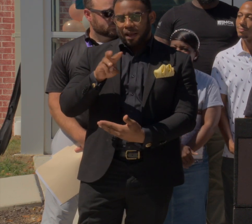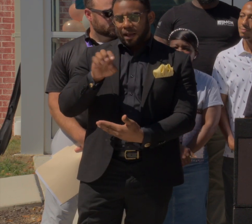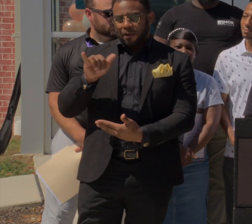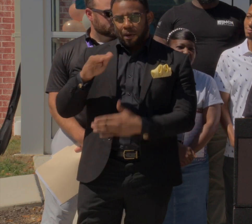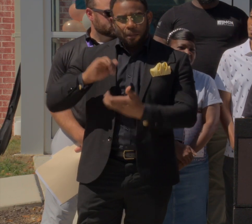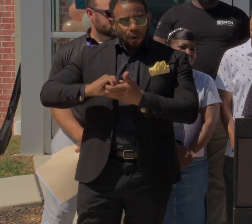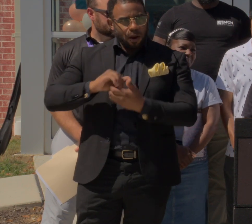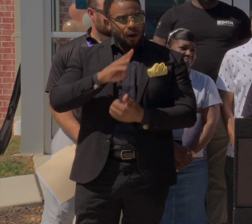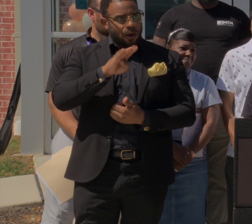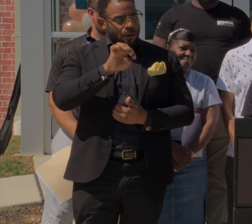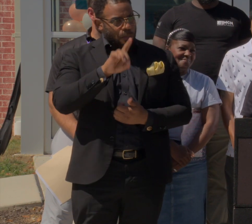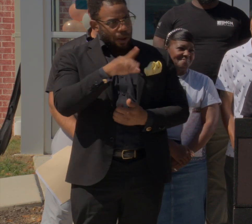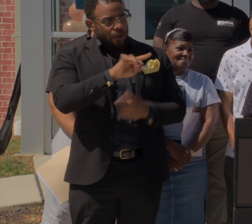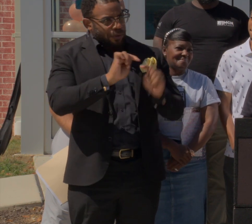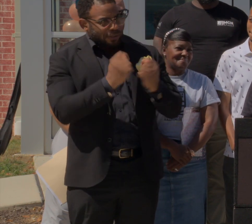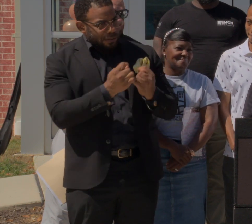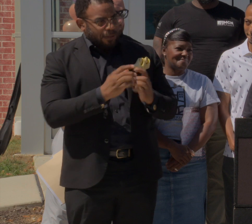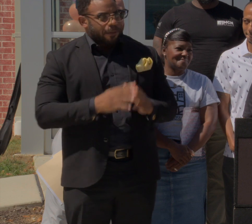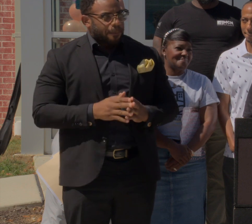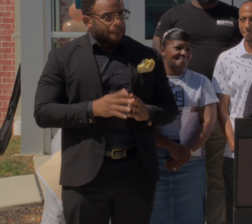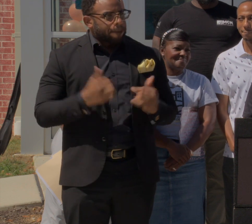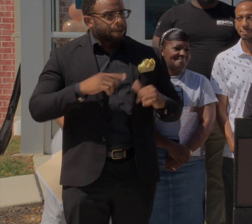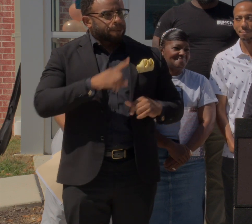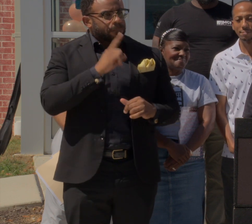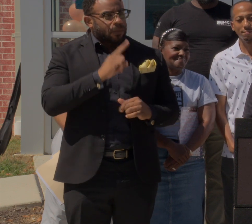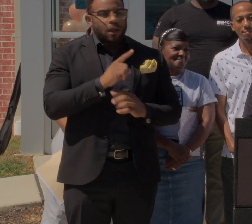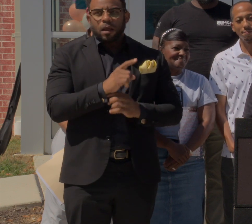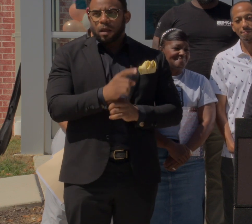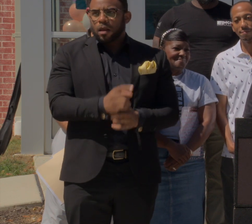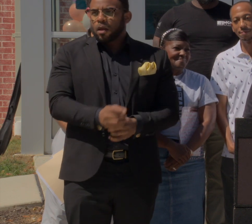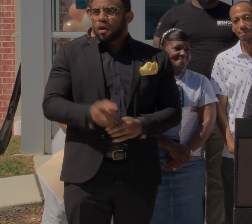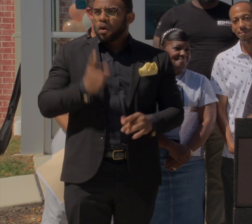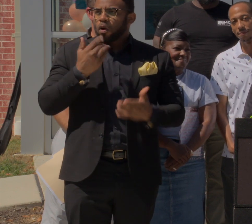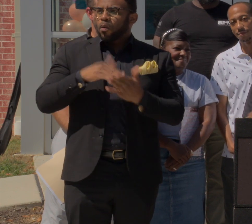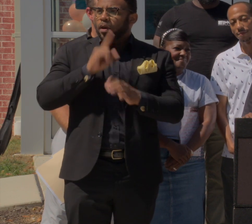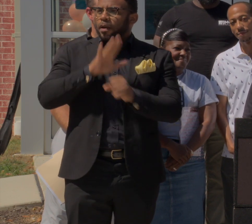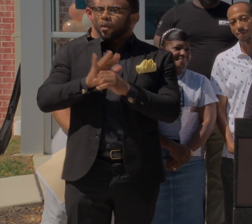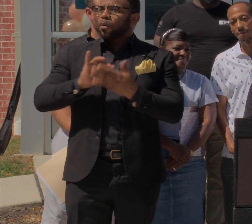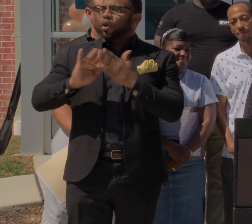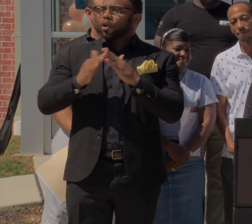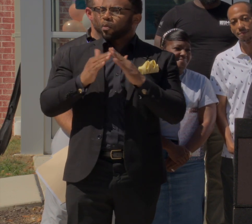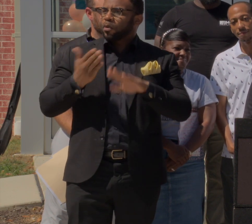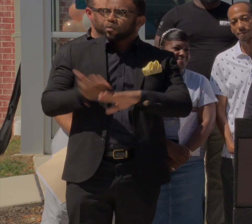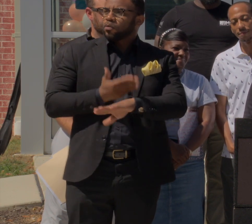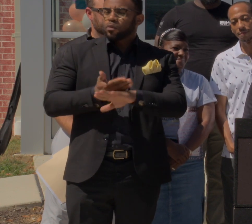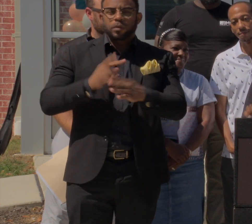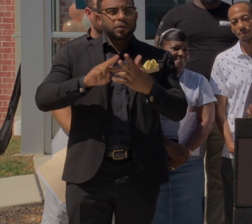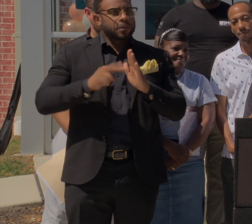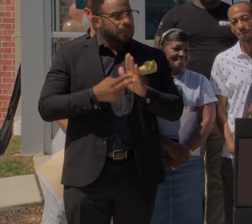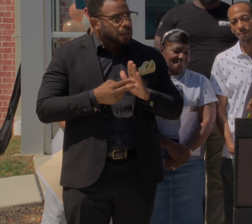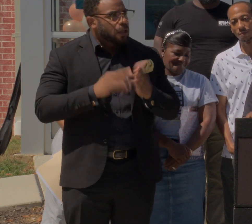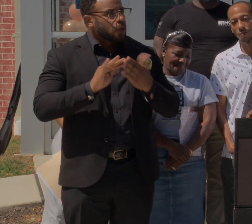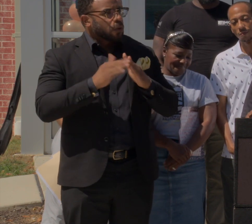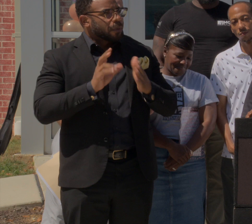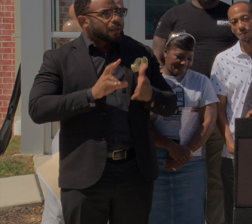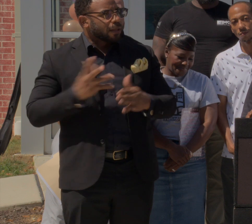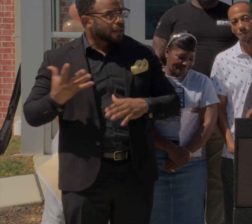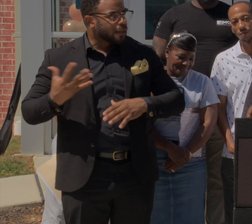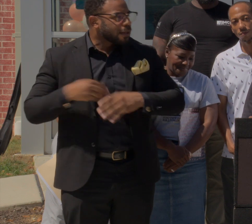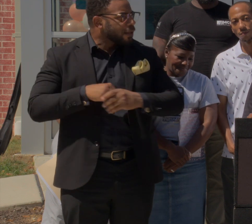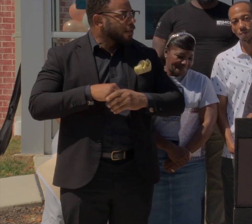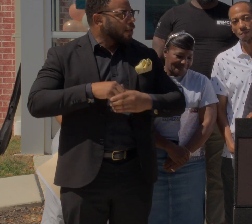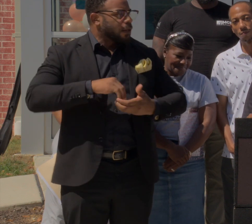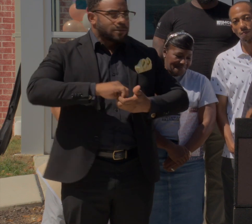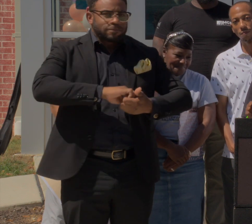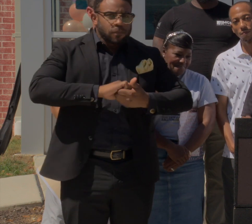Partnership, Brad and your team, that we are recommitting what community revitalization means, community engagement means,